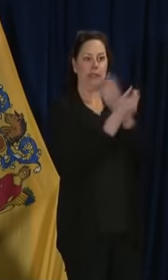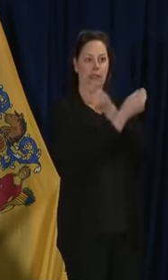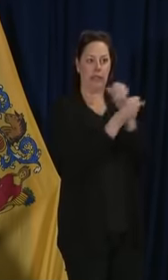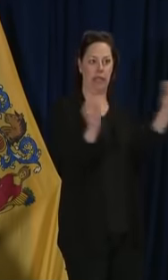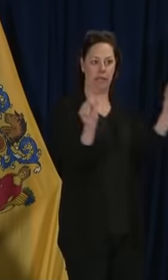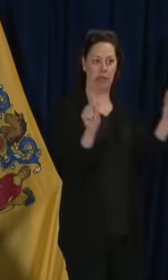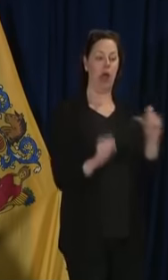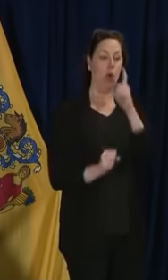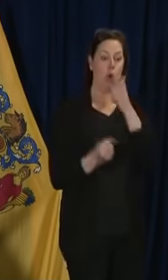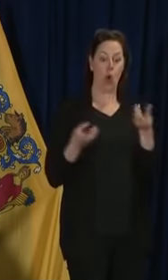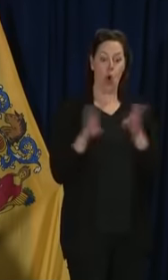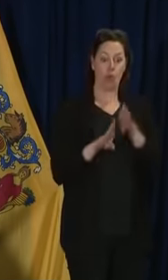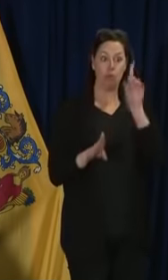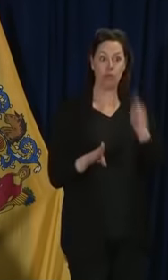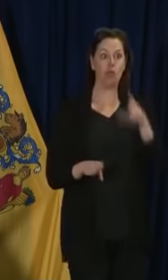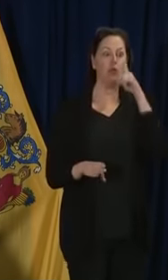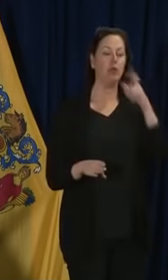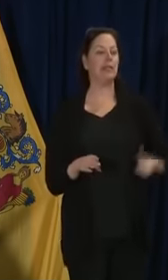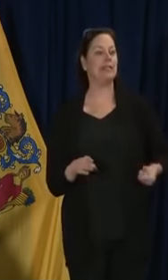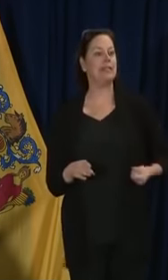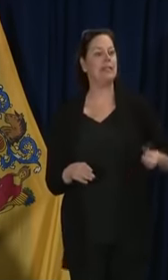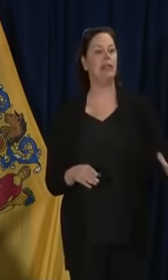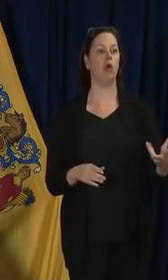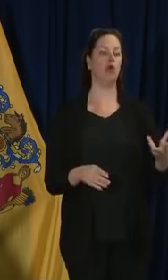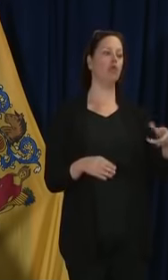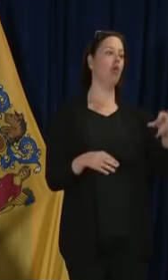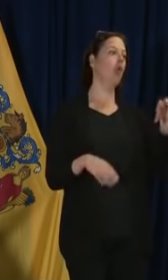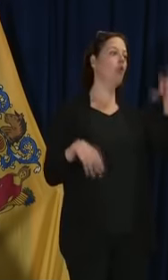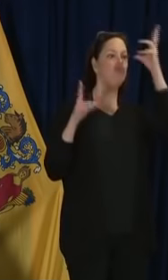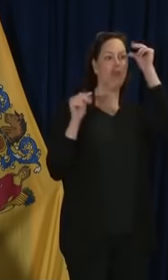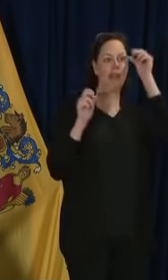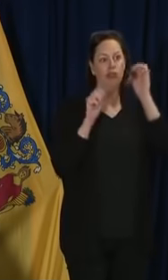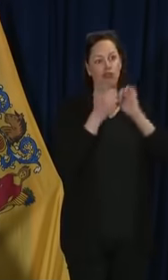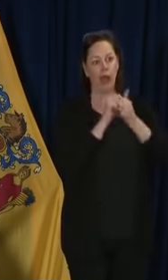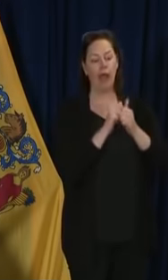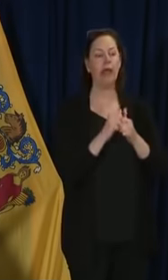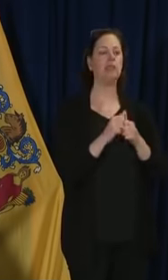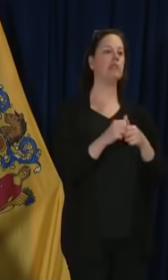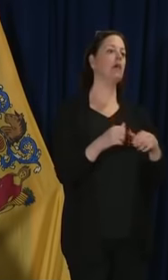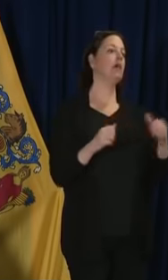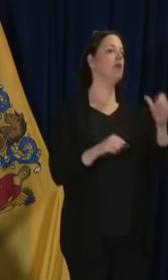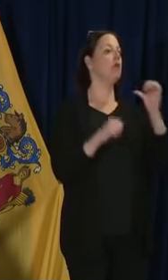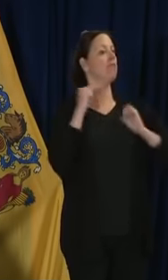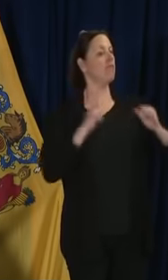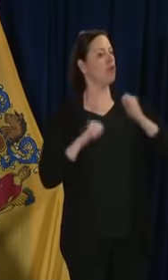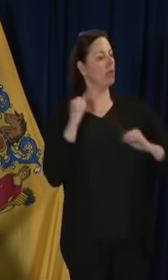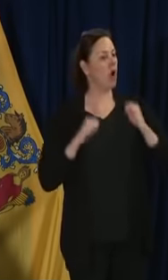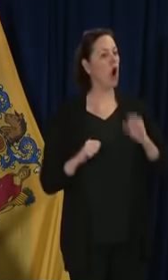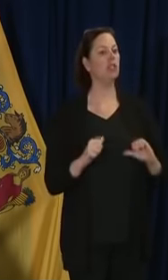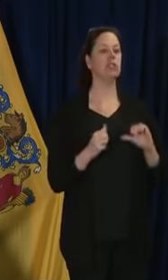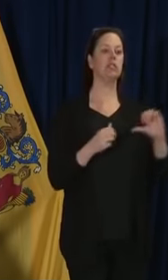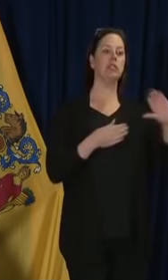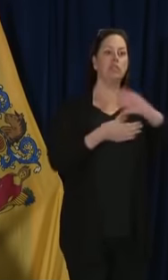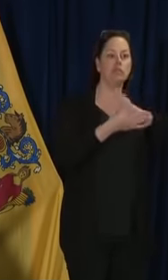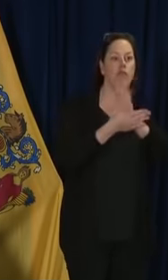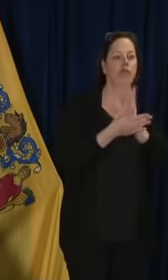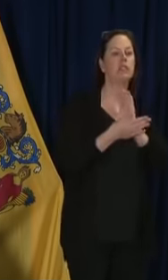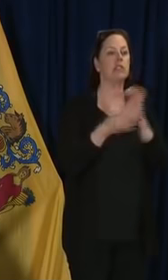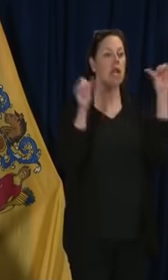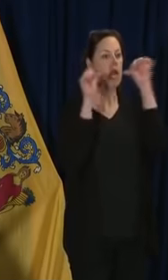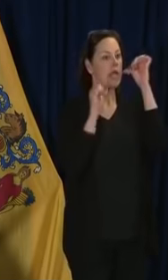casinos, racetracks, movie theaters, performing arts centers, nightclubs, gyms, and fitness centers and classes all will